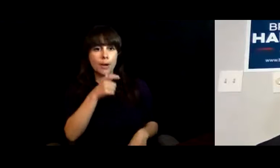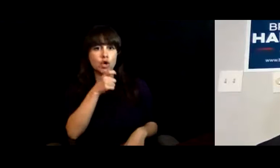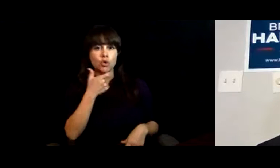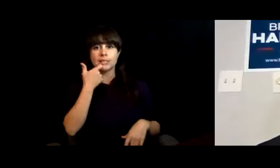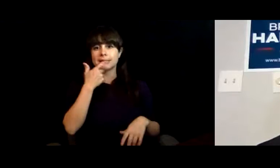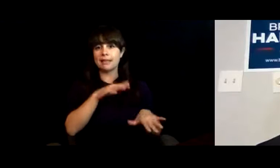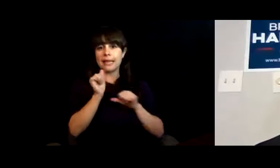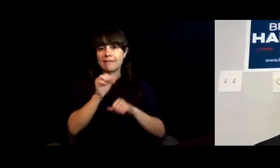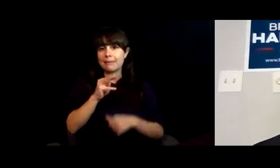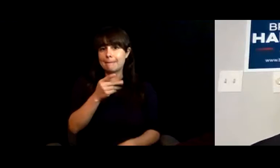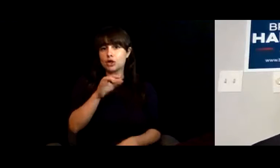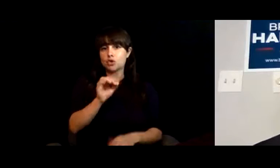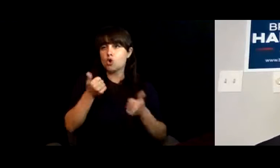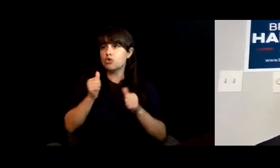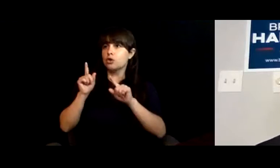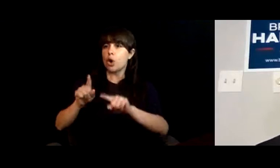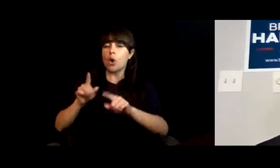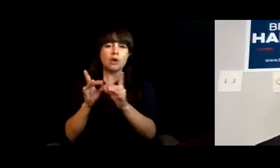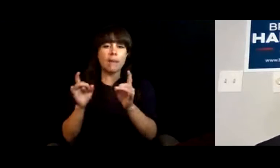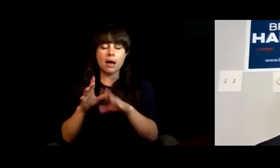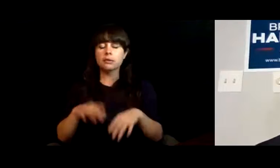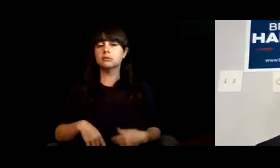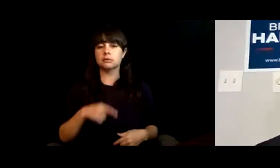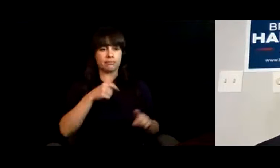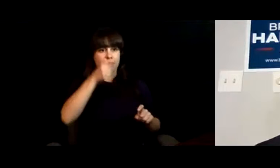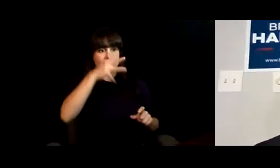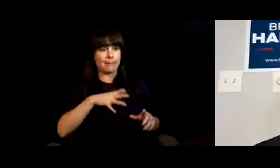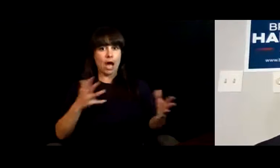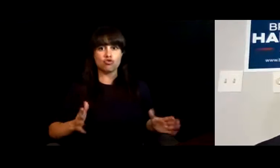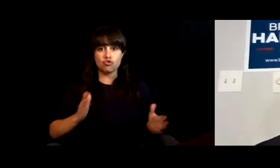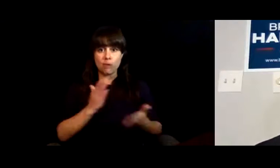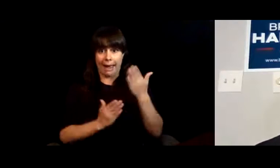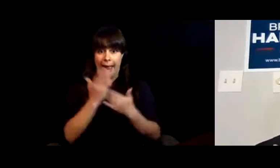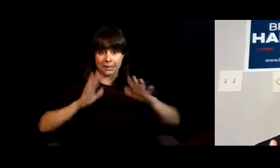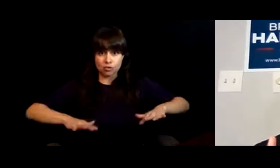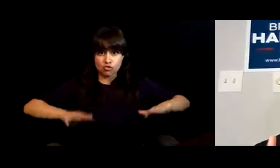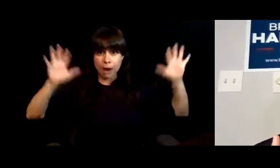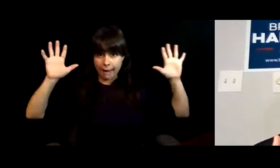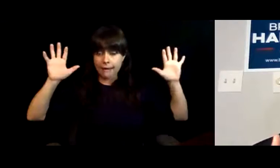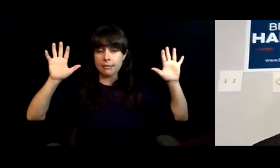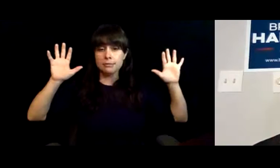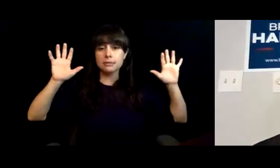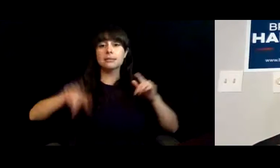make her way to Starbucks. He raises his hands and